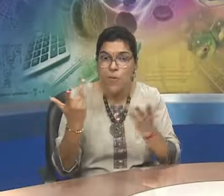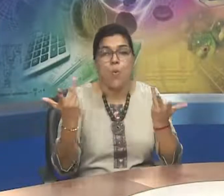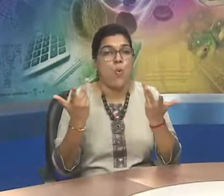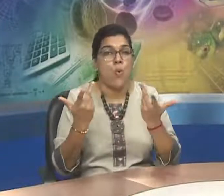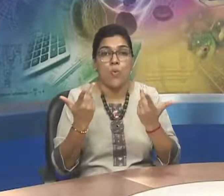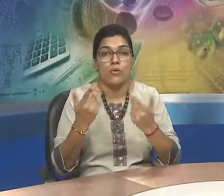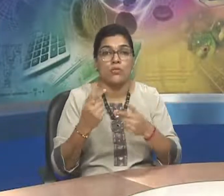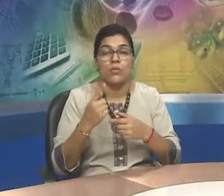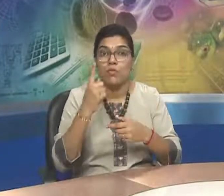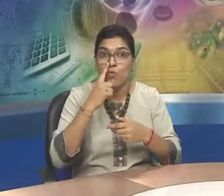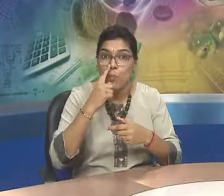admitted, then